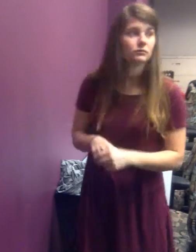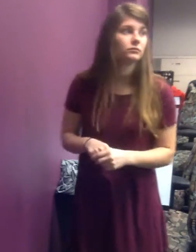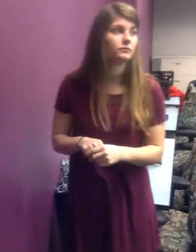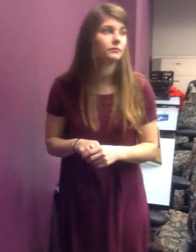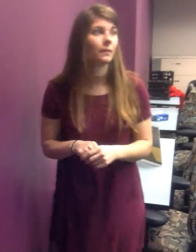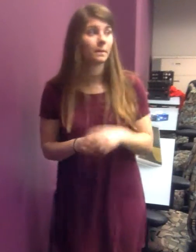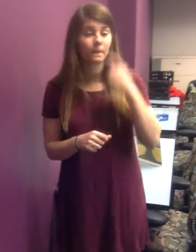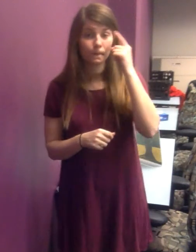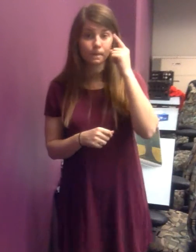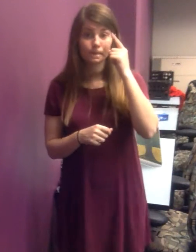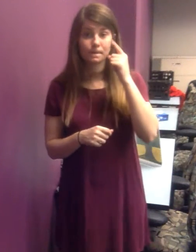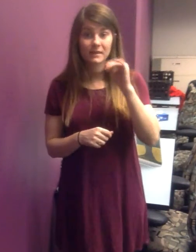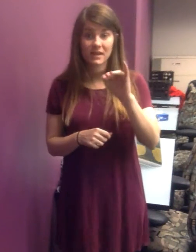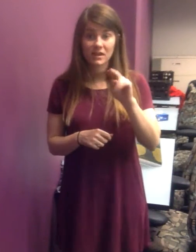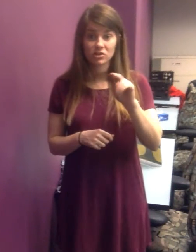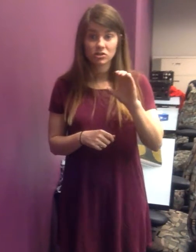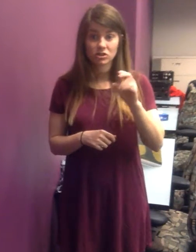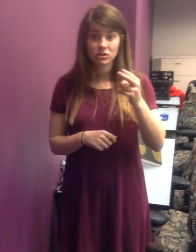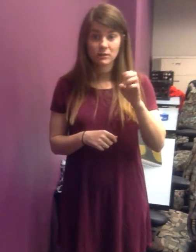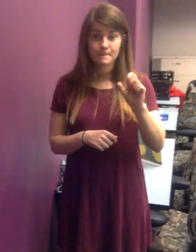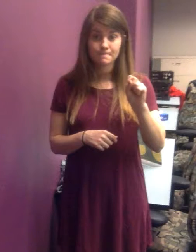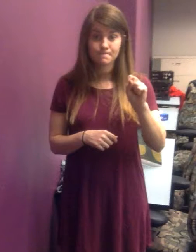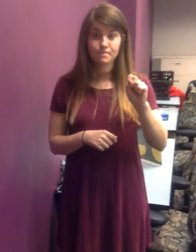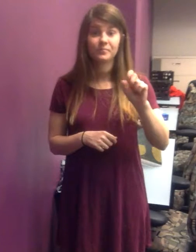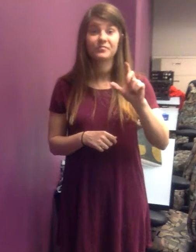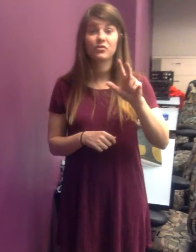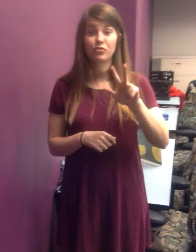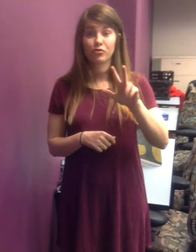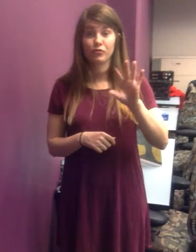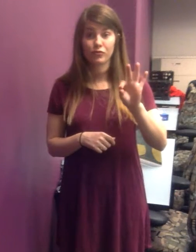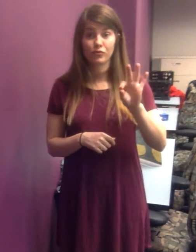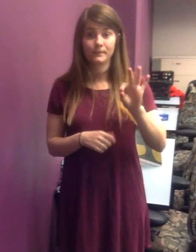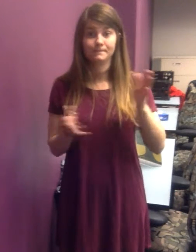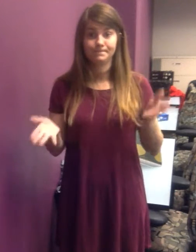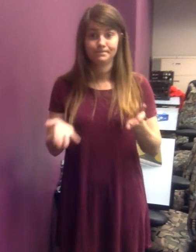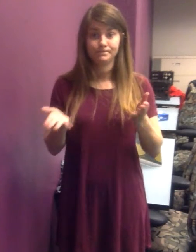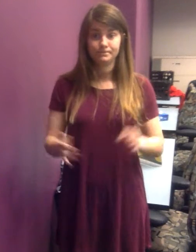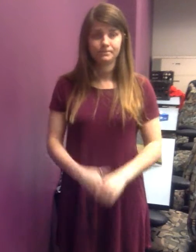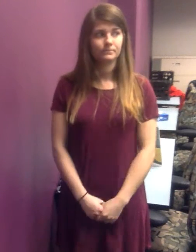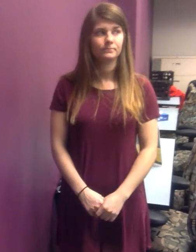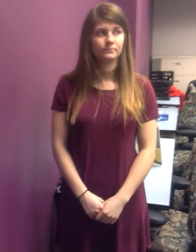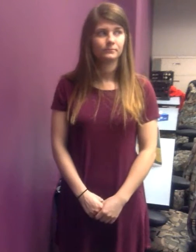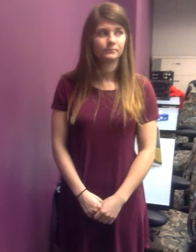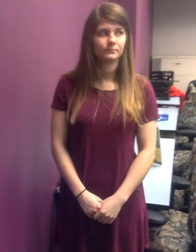inches, if that comes to pass here, everything we'd see. This town would be underwater. The commission's warning was seen as a threat by a